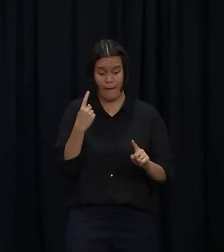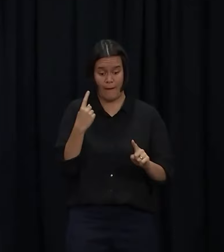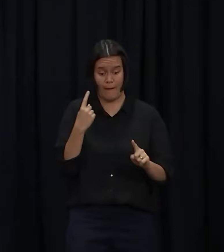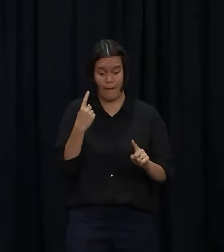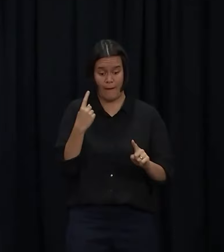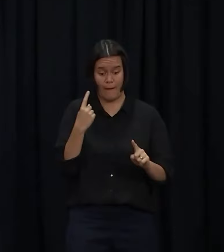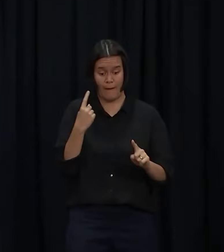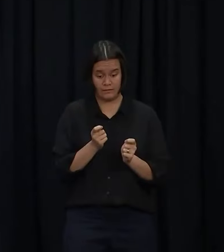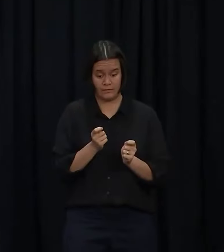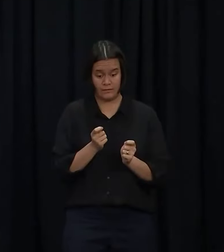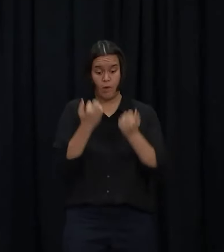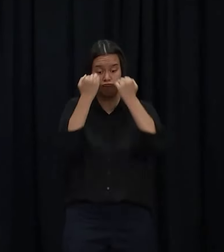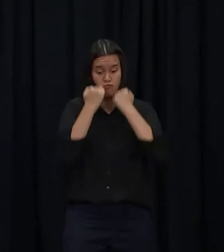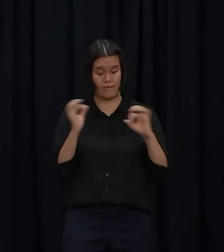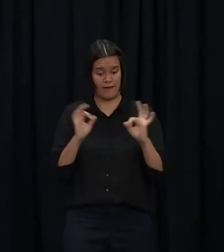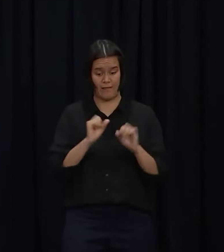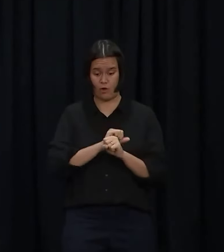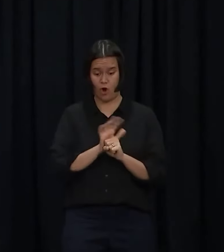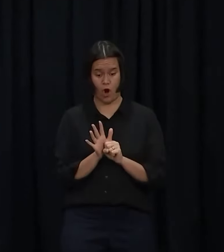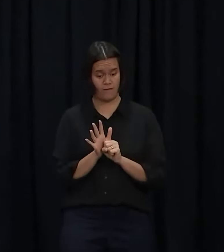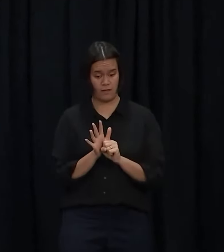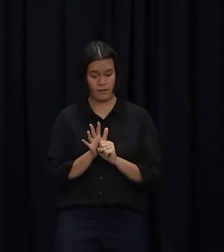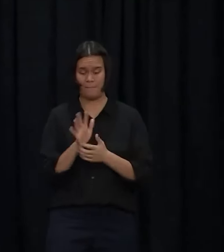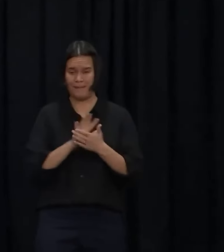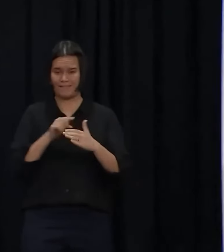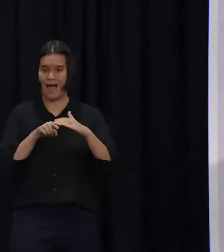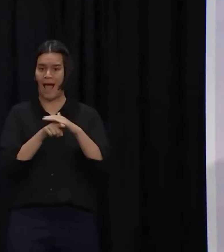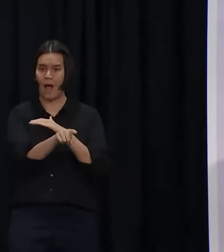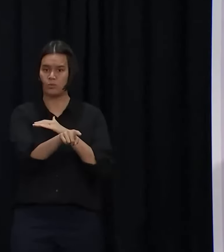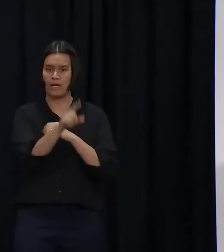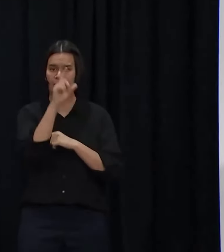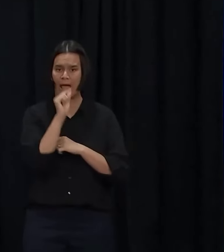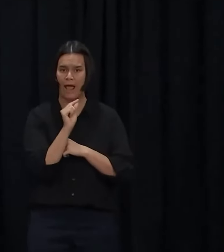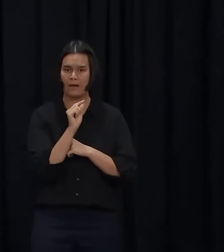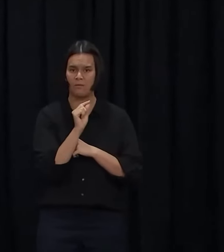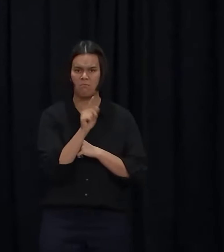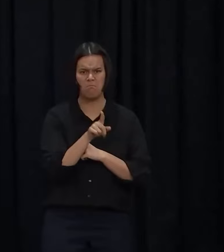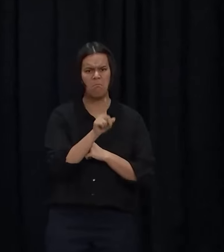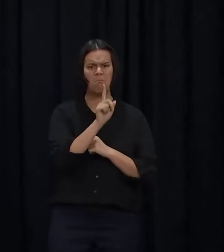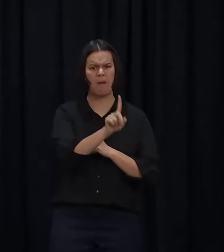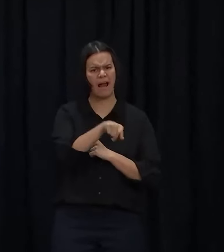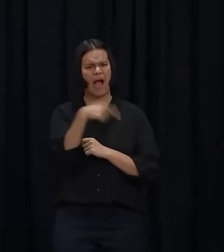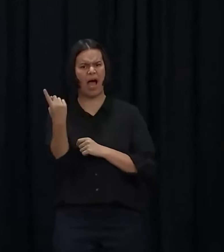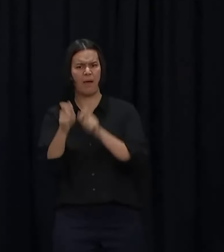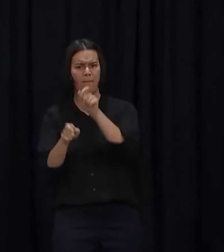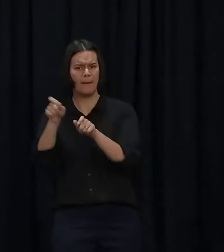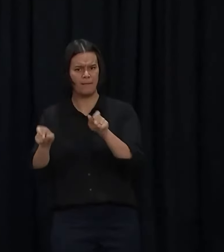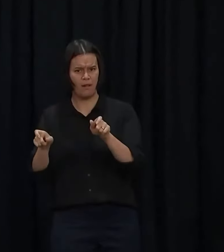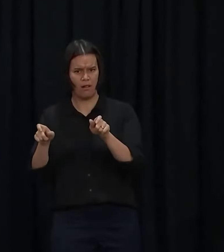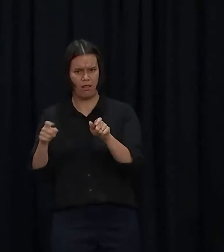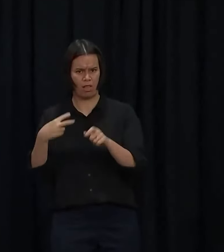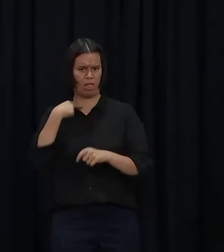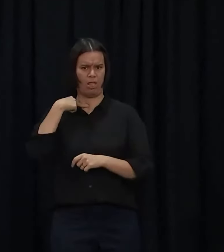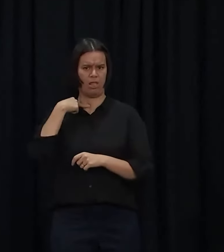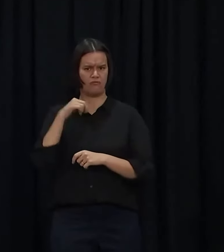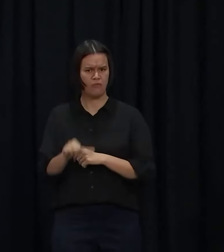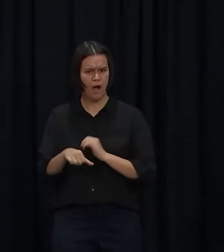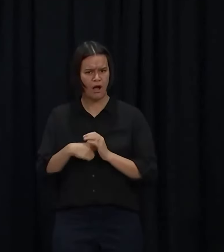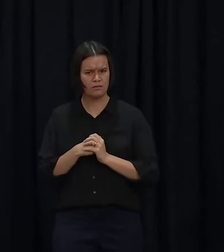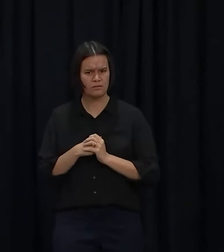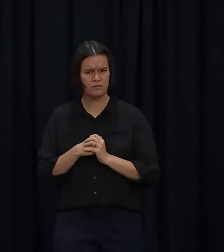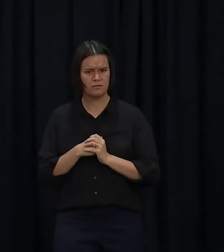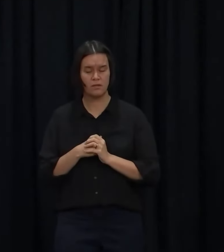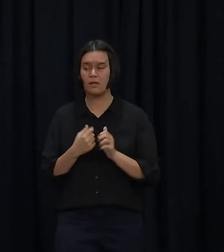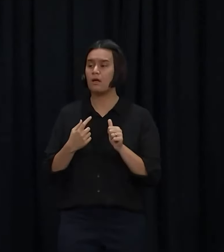the other workers or the other people who want to get out of isolation and use a RAT to do it? I think it's just one point to add here. Of course, we do want to